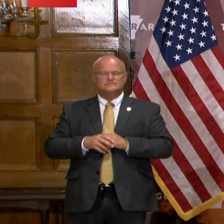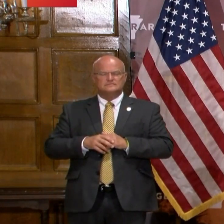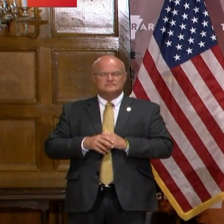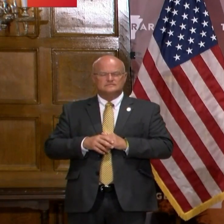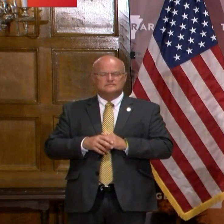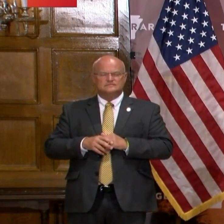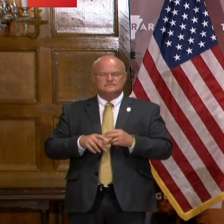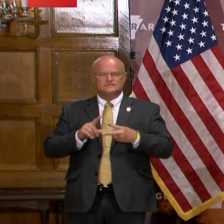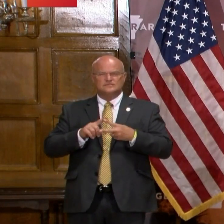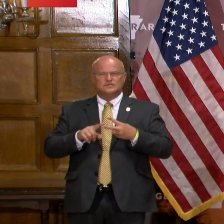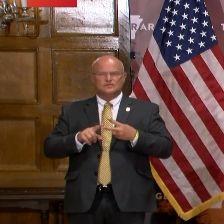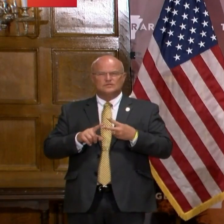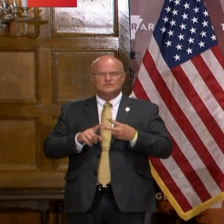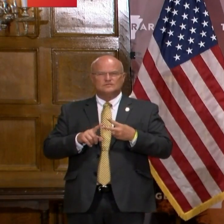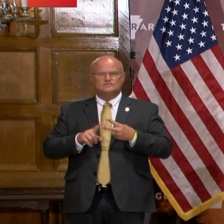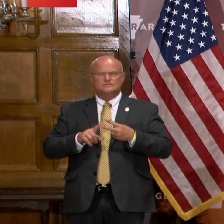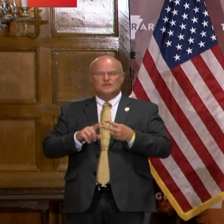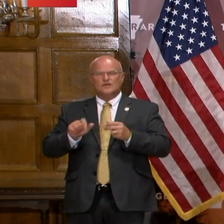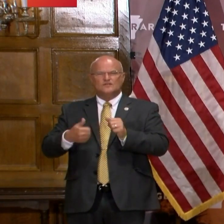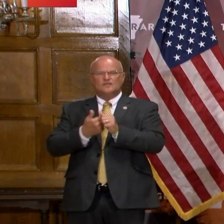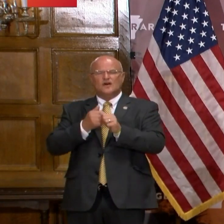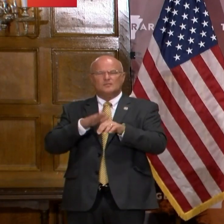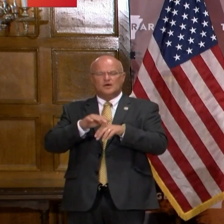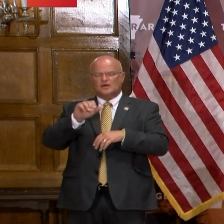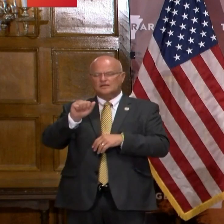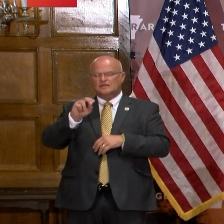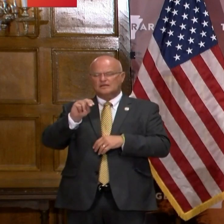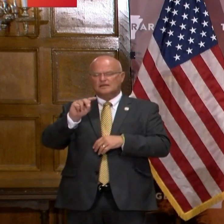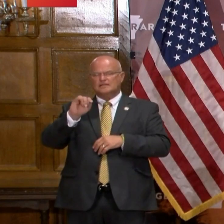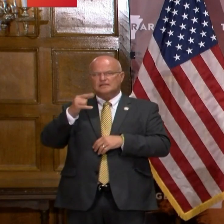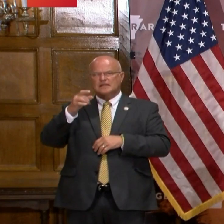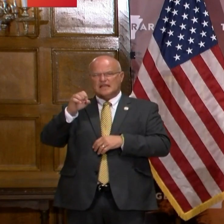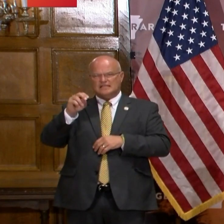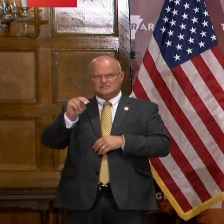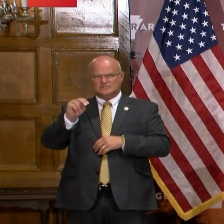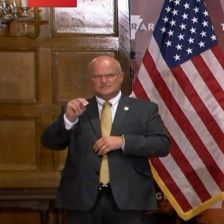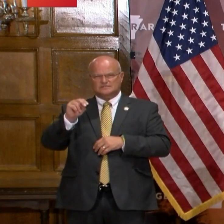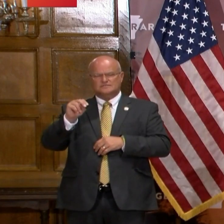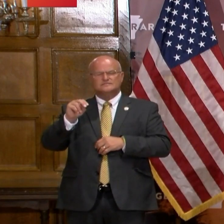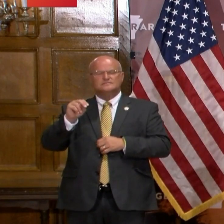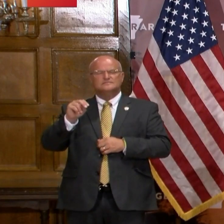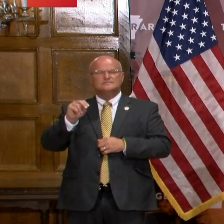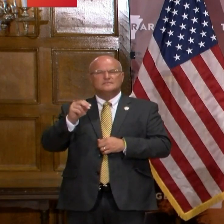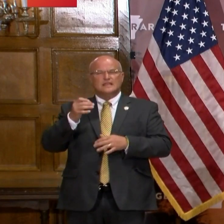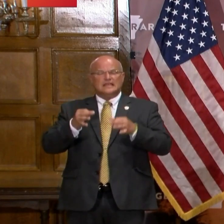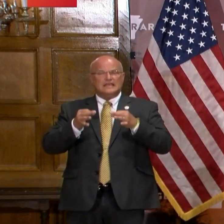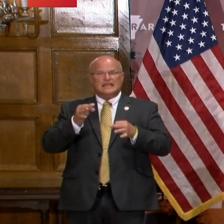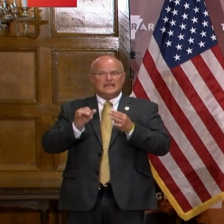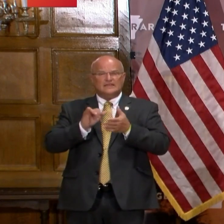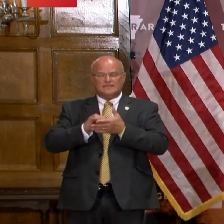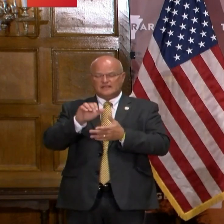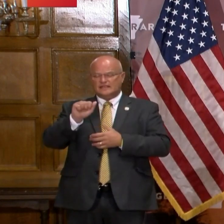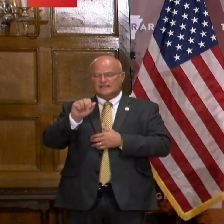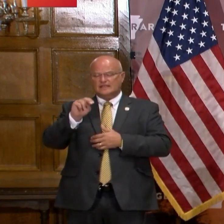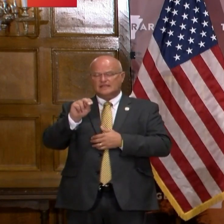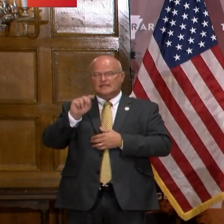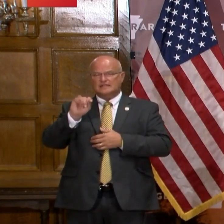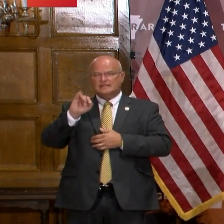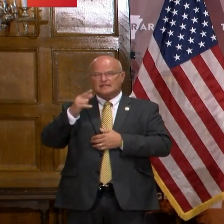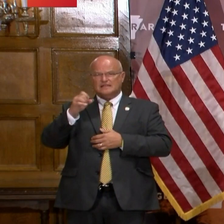Ferguson. Just to follow up on your antigen answer of Governor Dr. Romero's, if the antigen